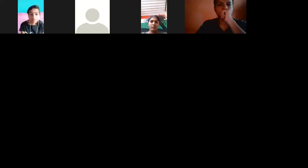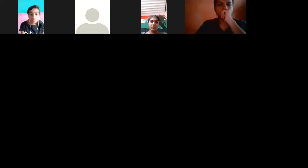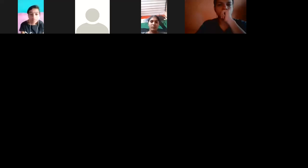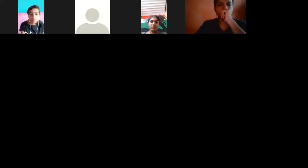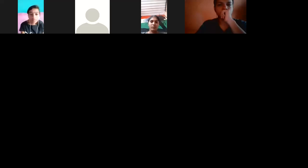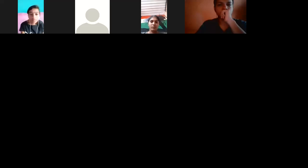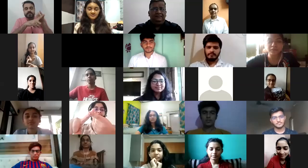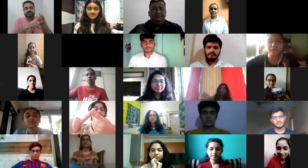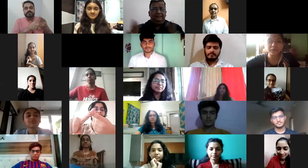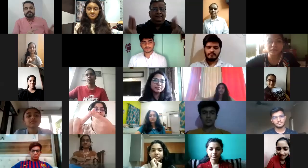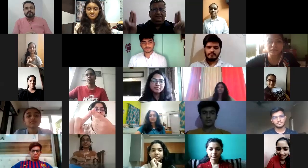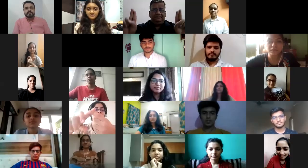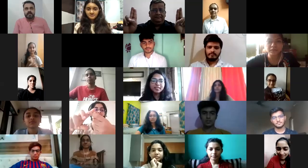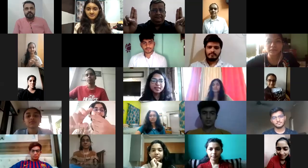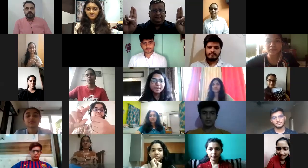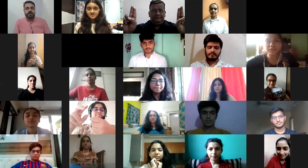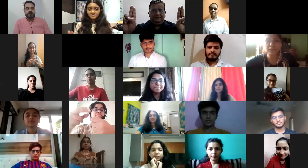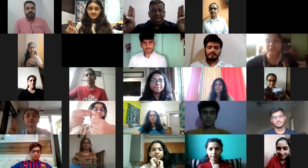F. F for farmer.